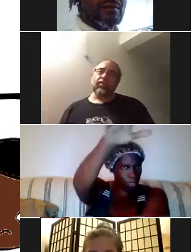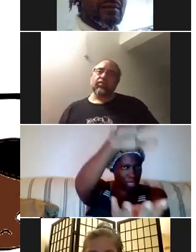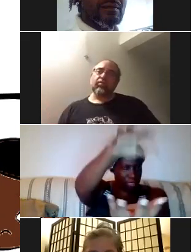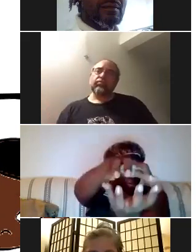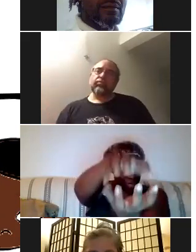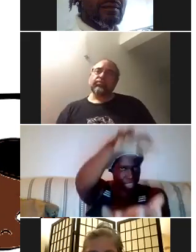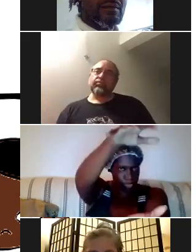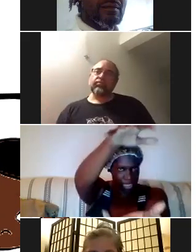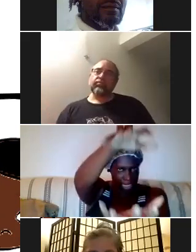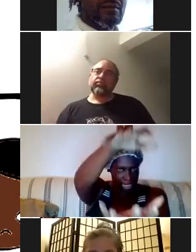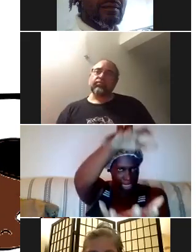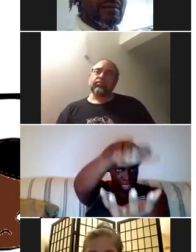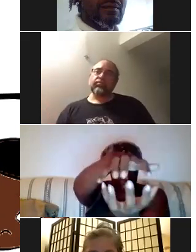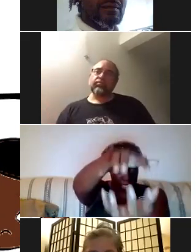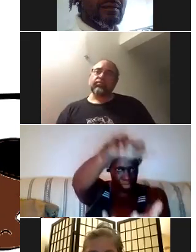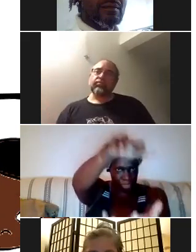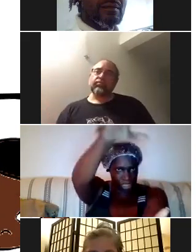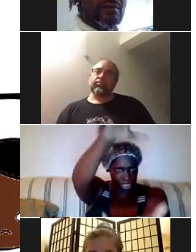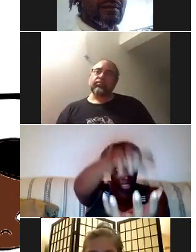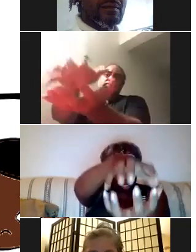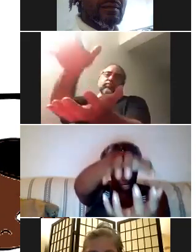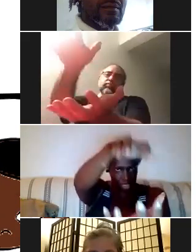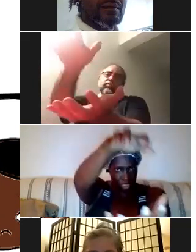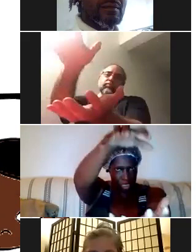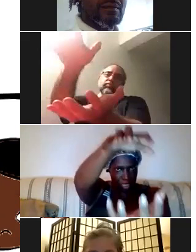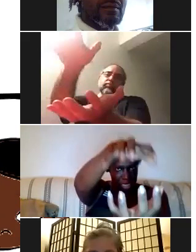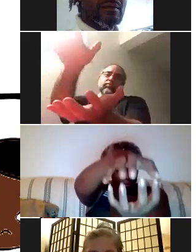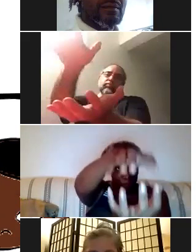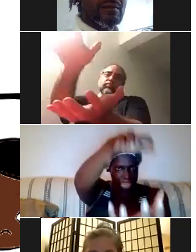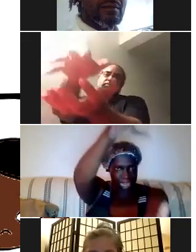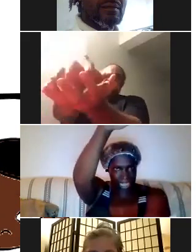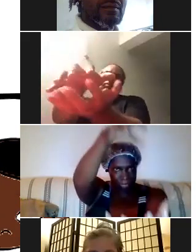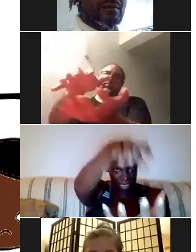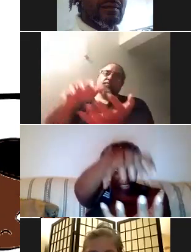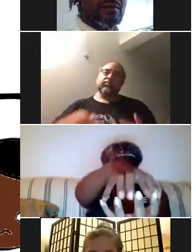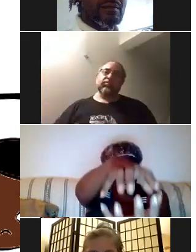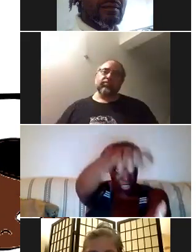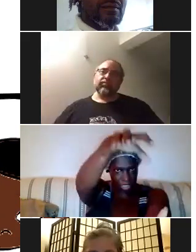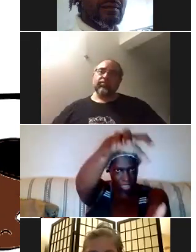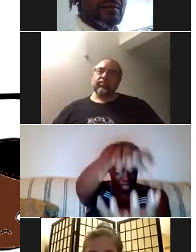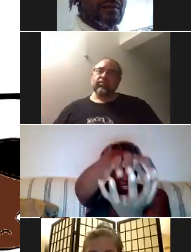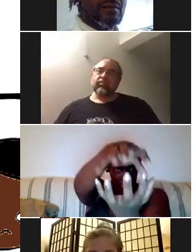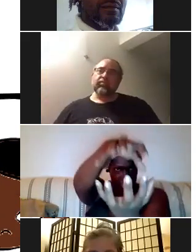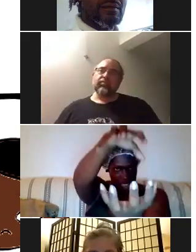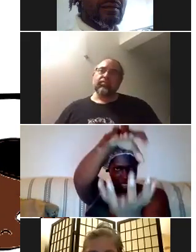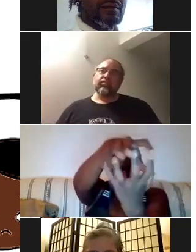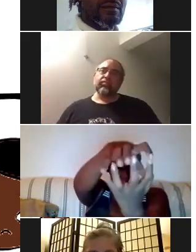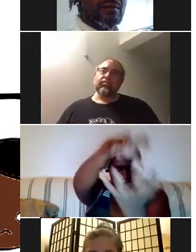or they really do it like this, like with the teeth, not with the flat hands, but like this.